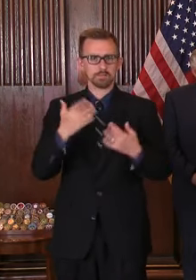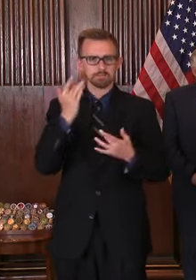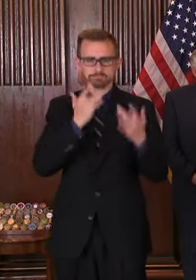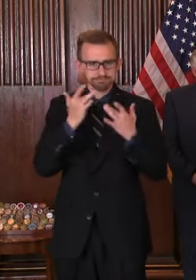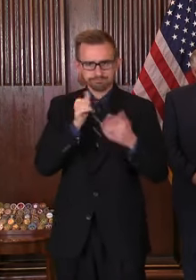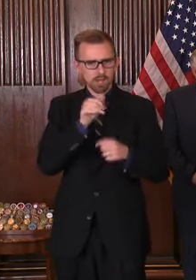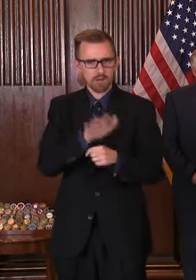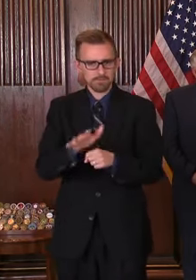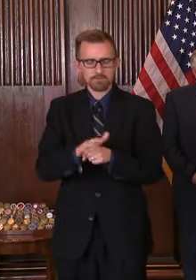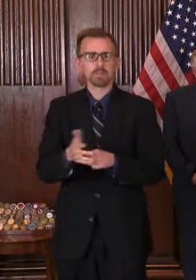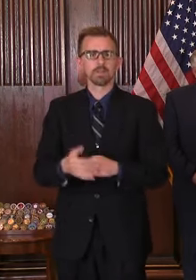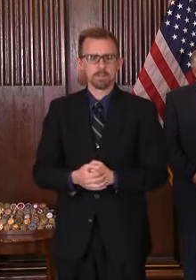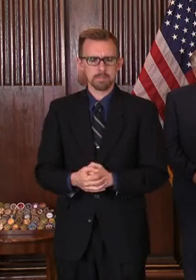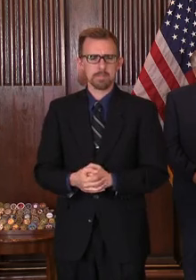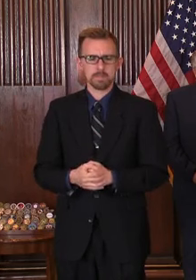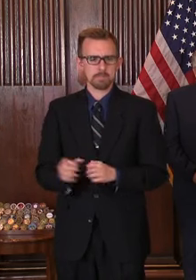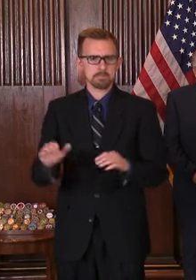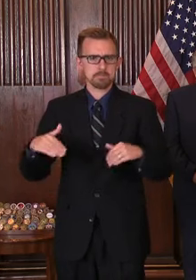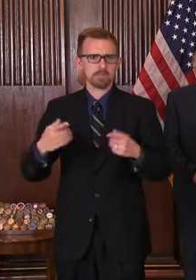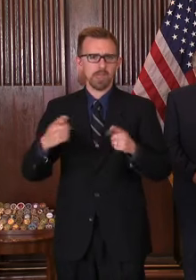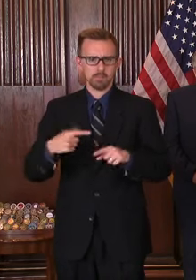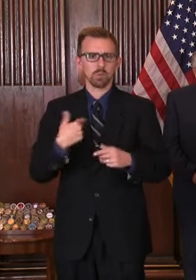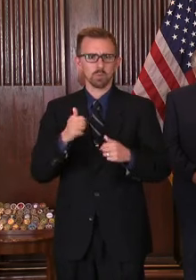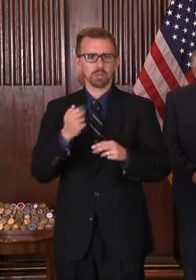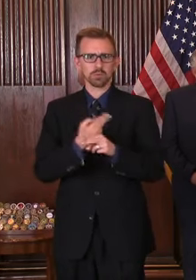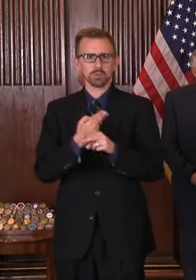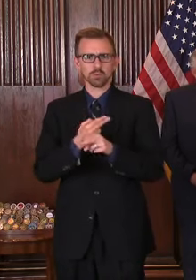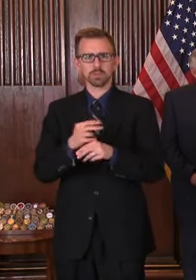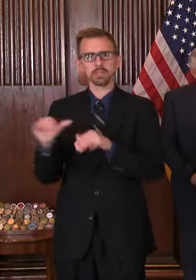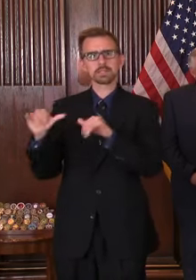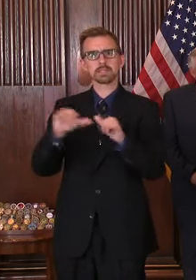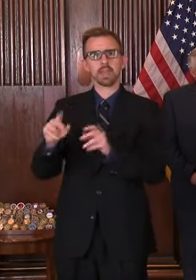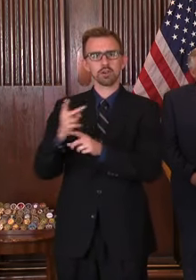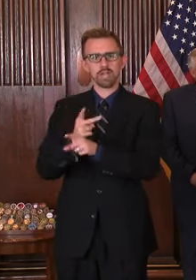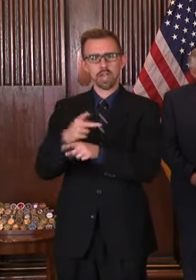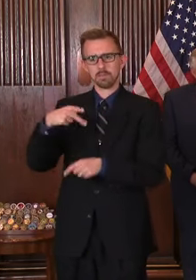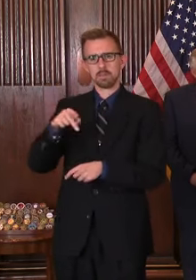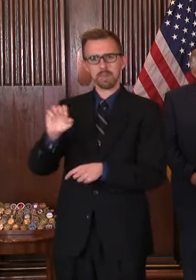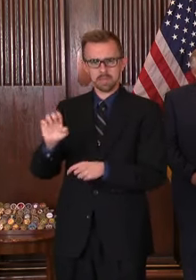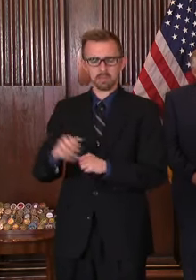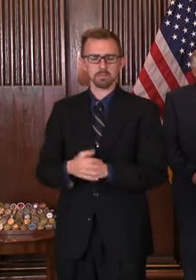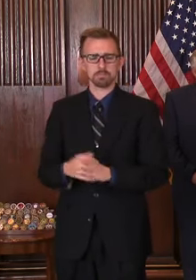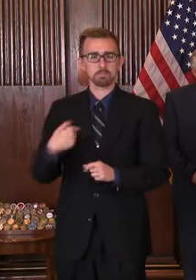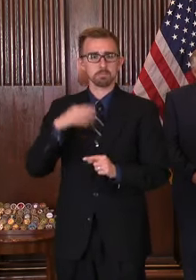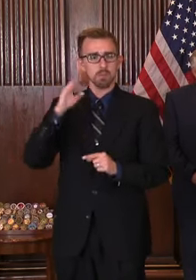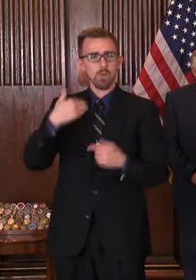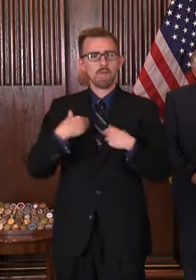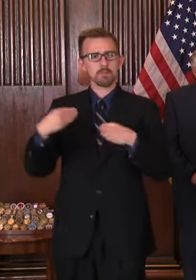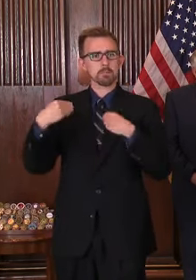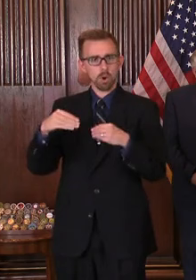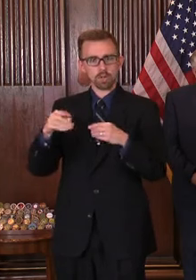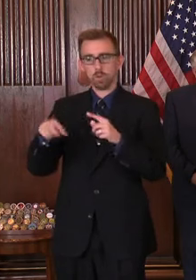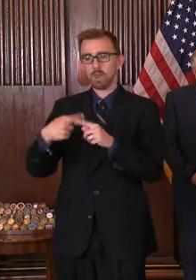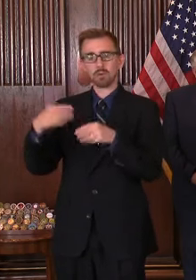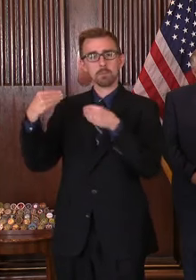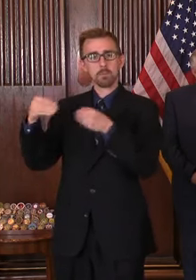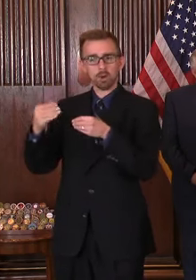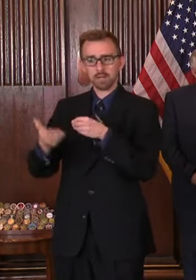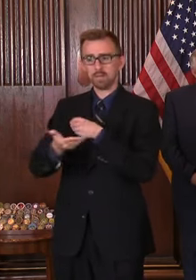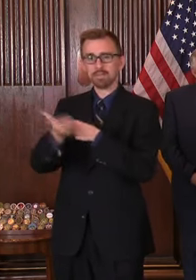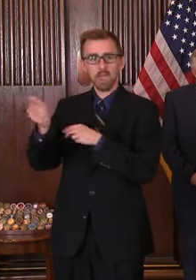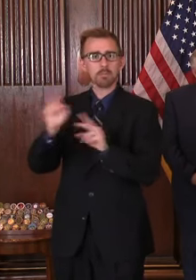whereabout we weren't able to use standard of care PPE. But what we know is that there's a market, and anytime there's a market, there's going to